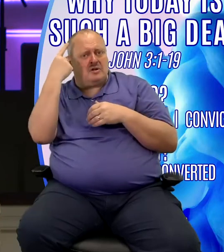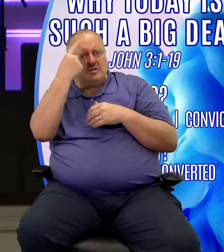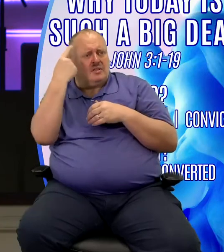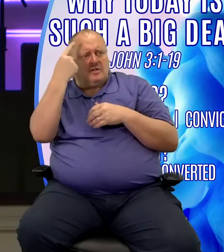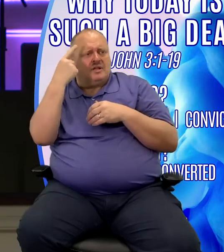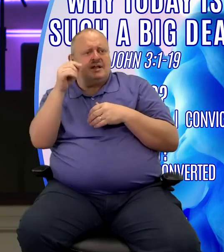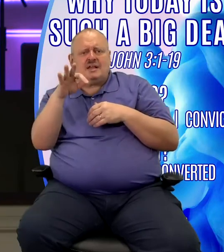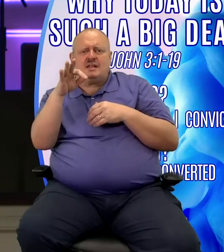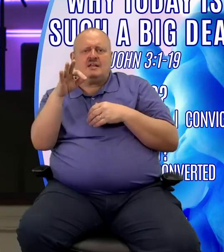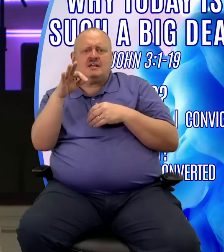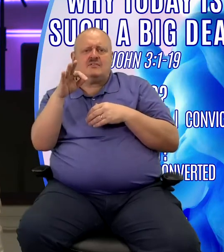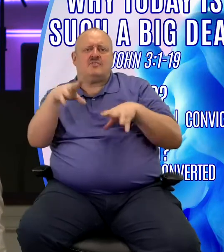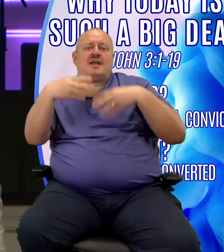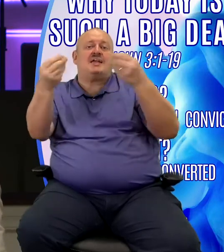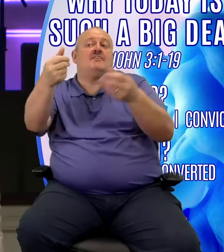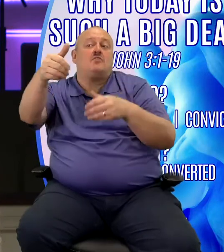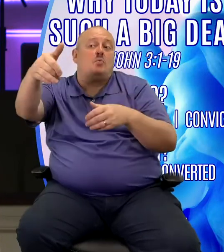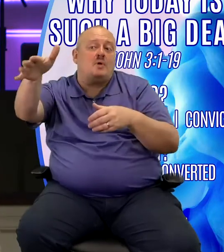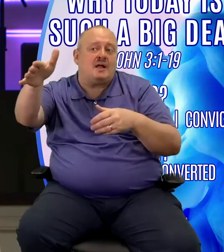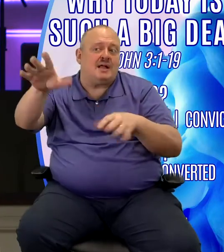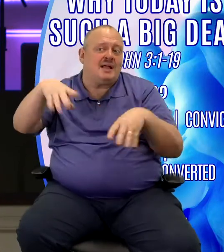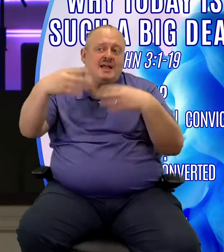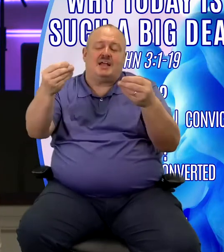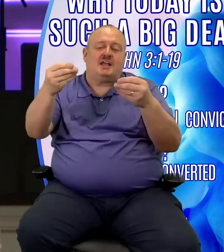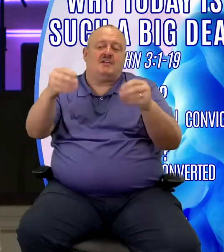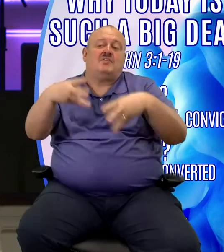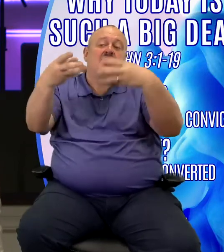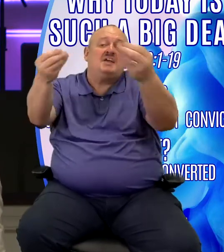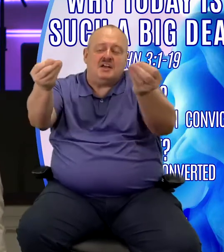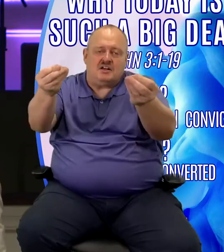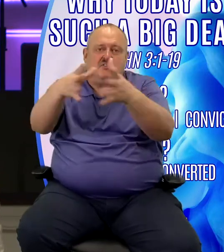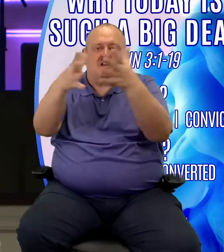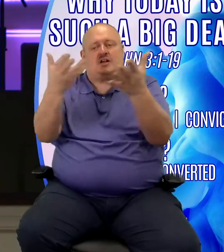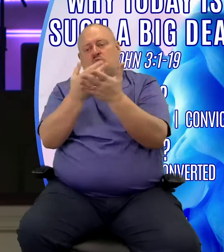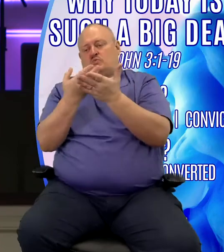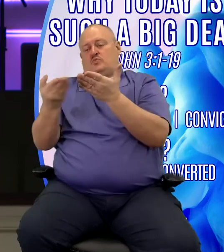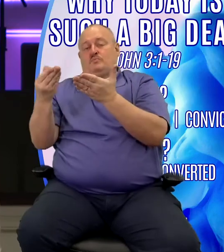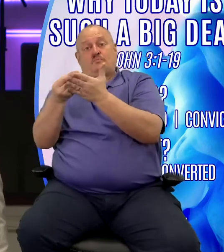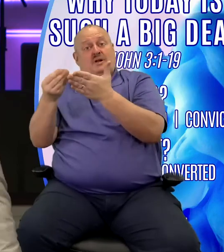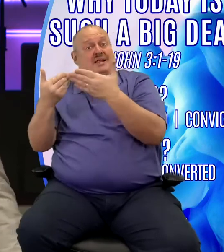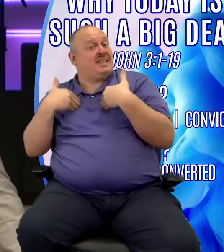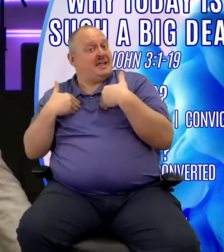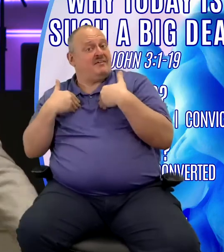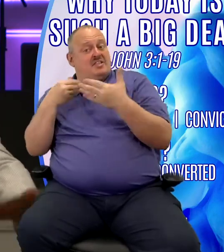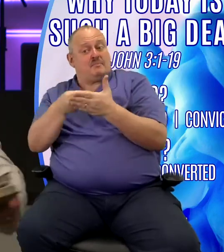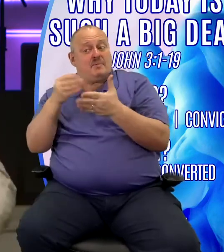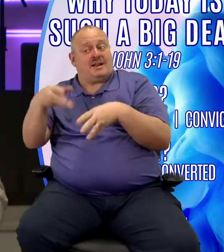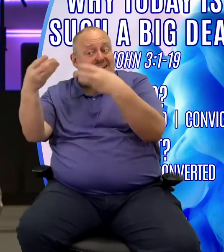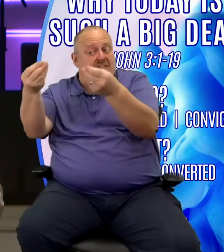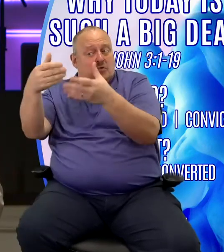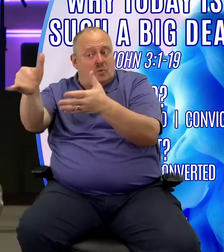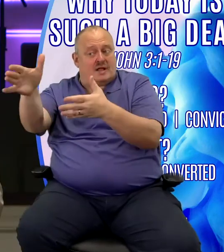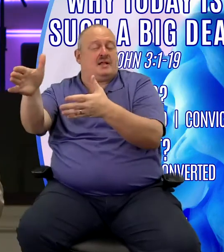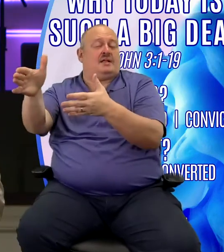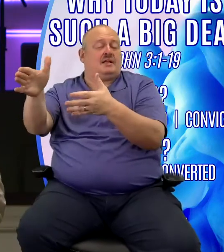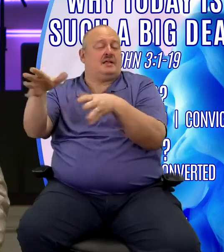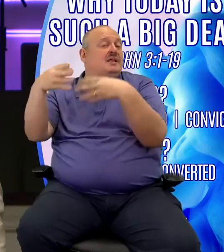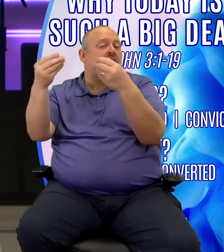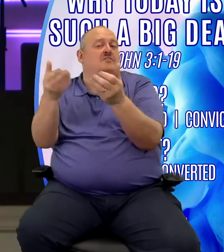if they give away, if they contribute a lot of their resources, their income, the goods of this